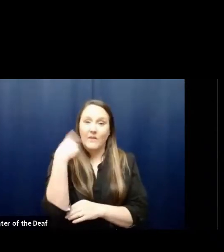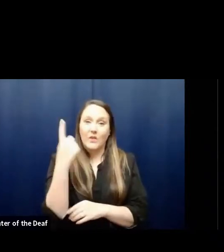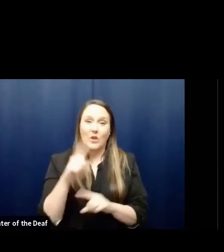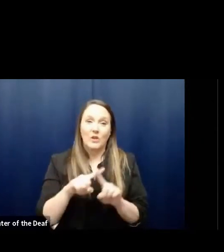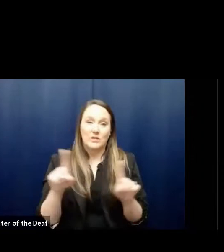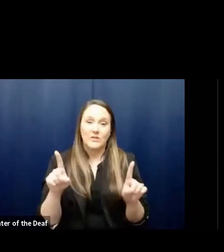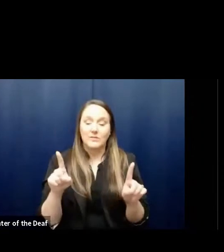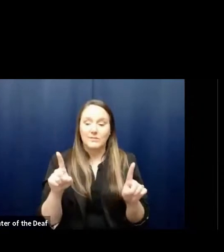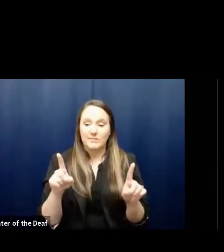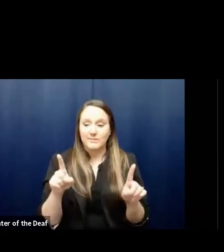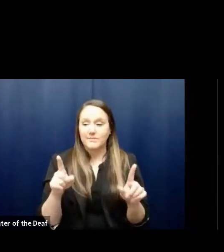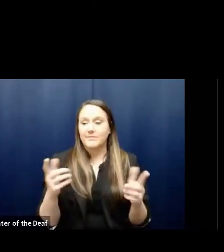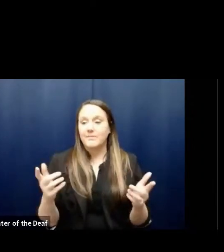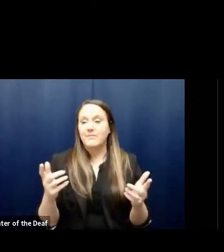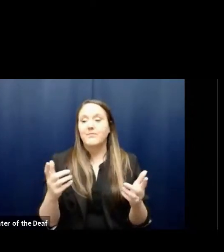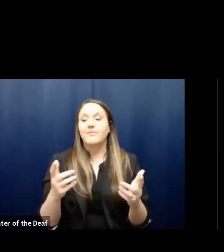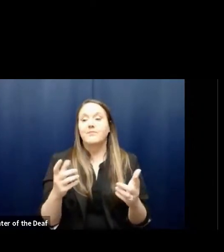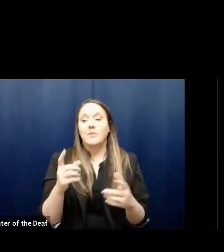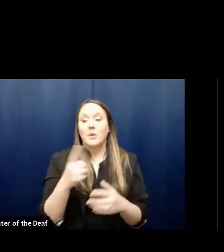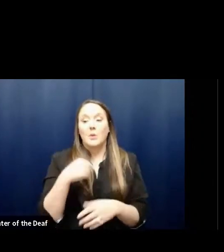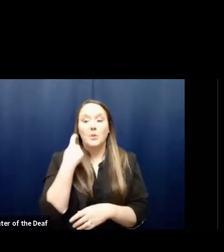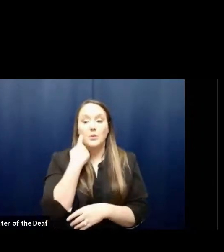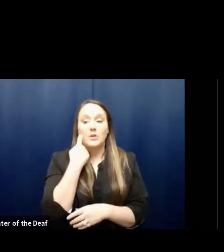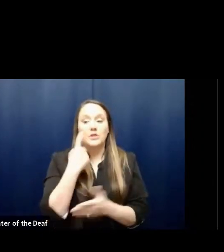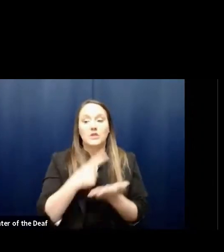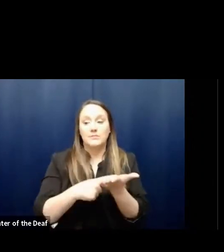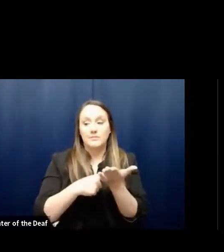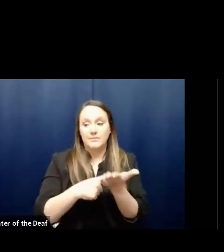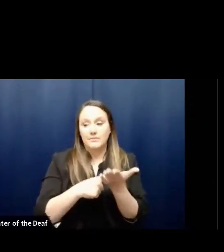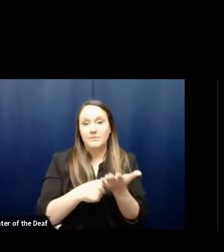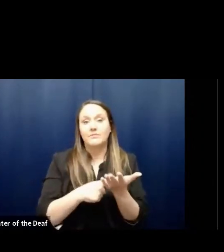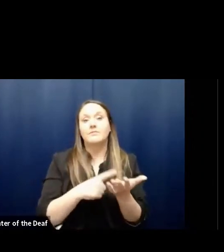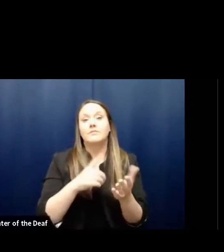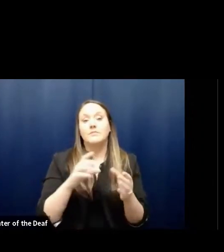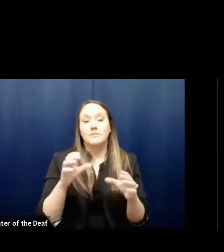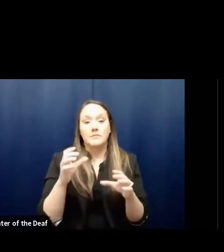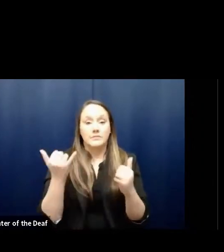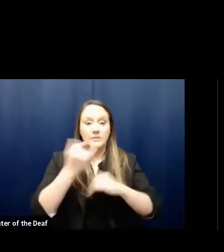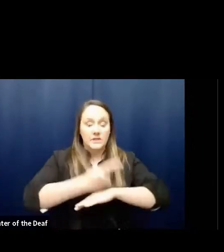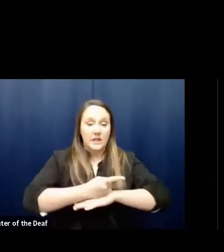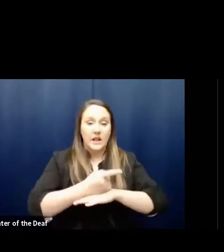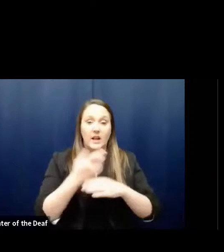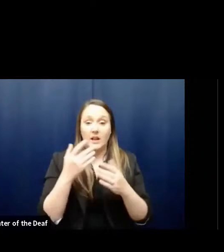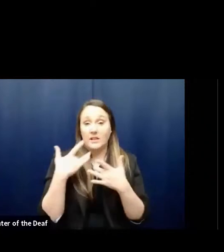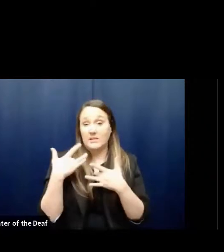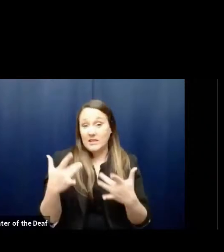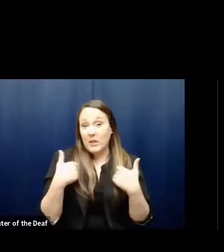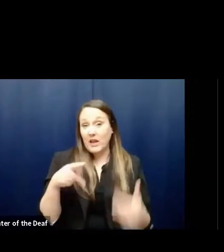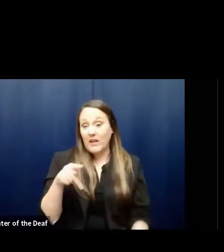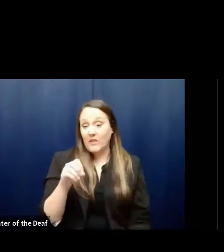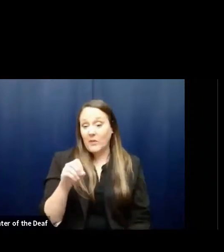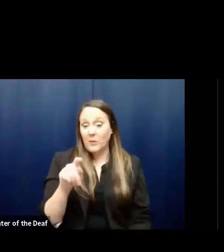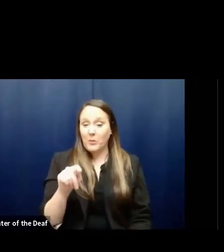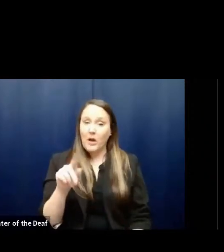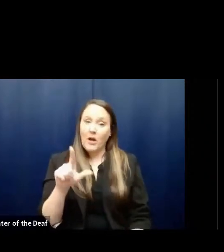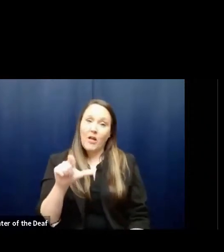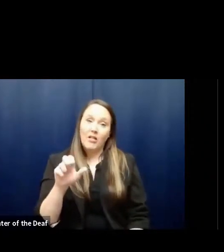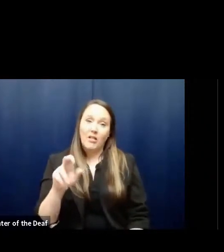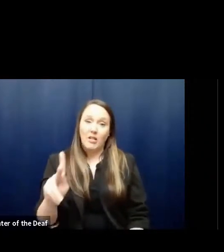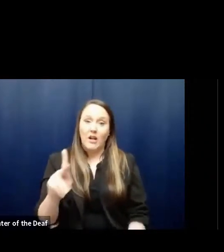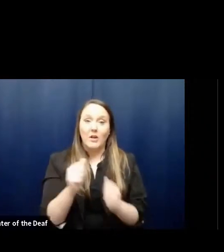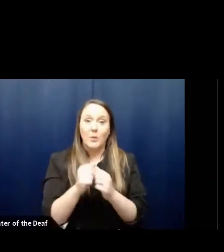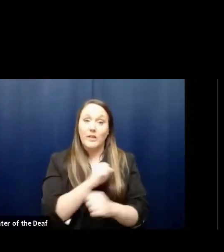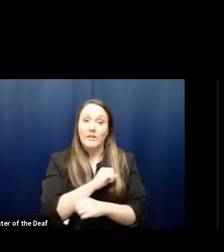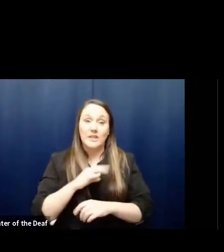normally does. We just discussed today, we normally have a big holiday potluck for our staff. Well, we're not doing that this year. So how can